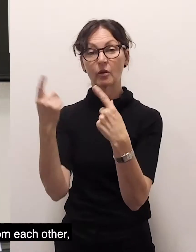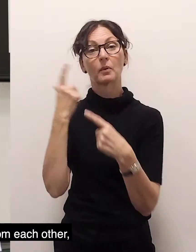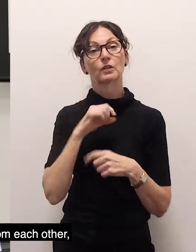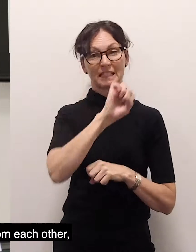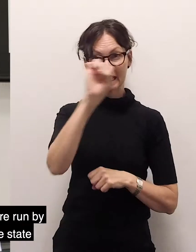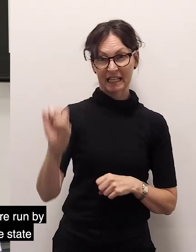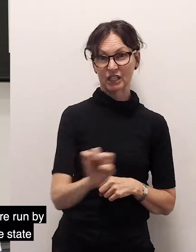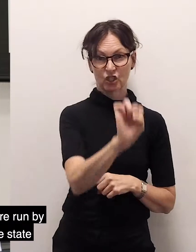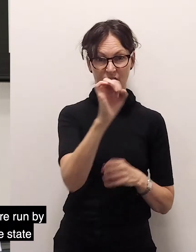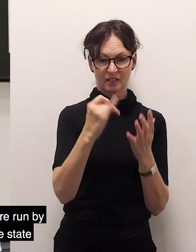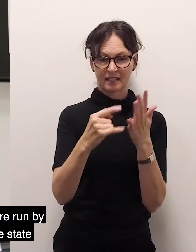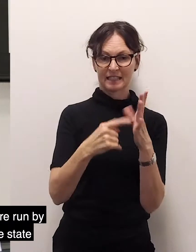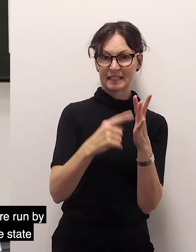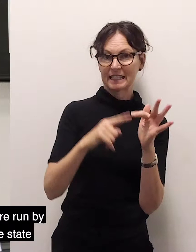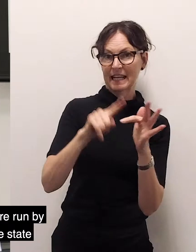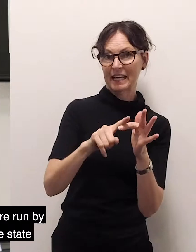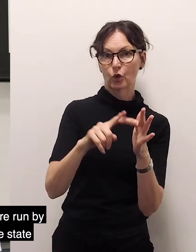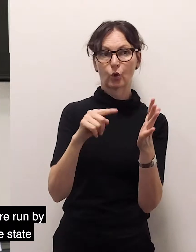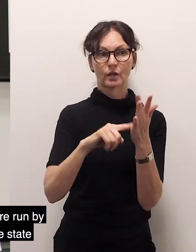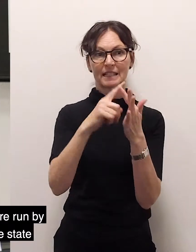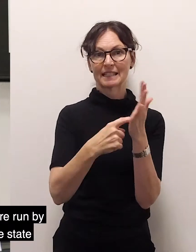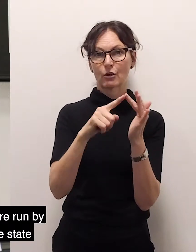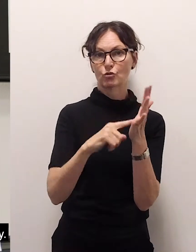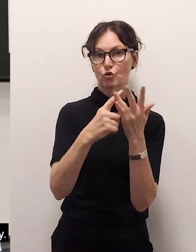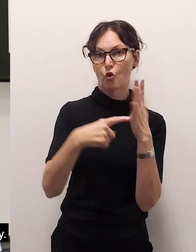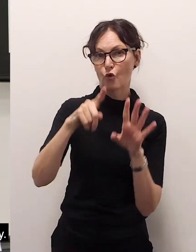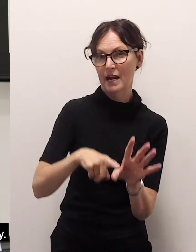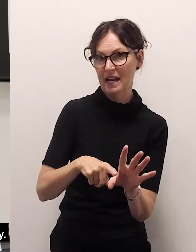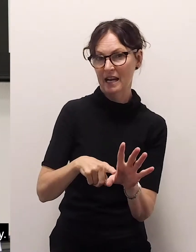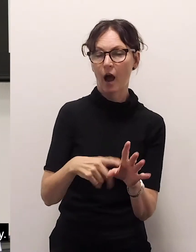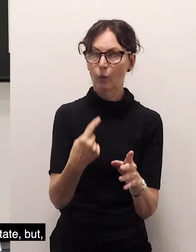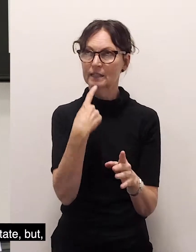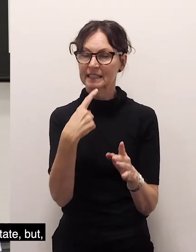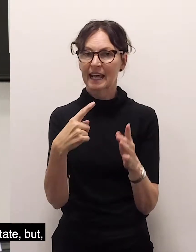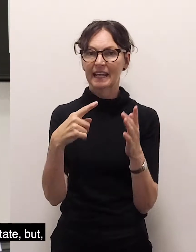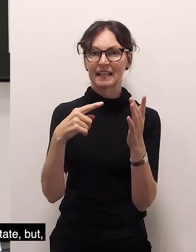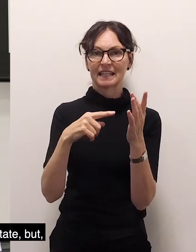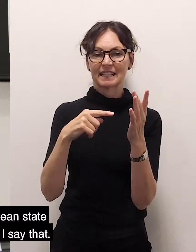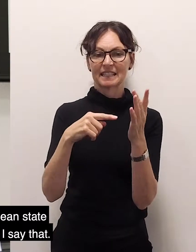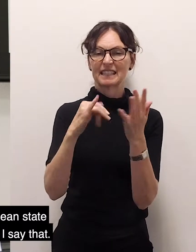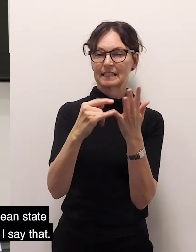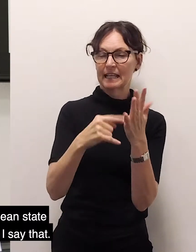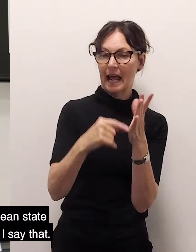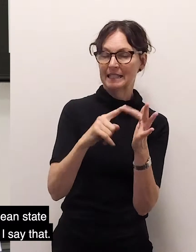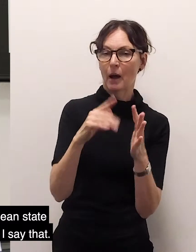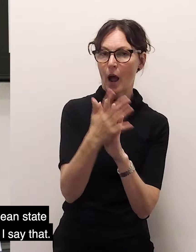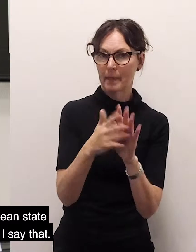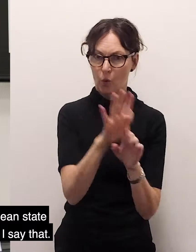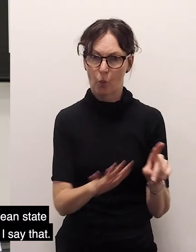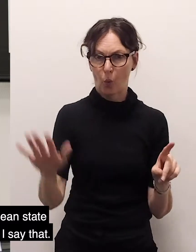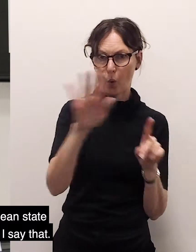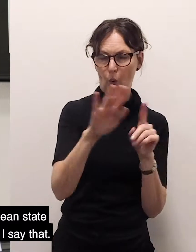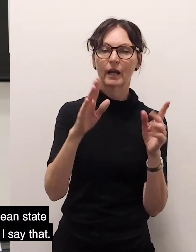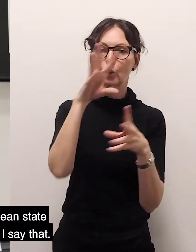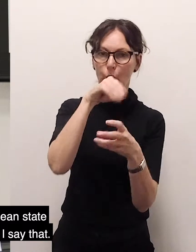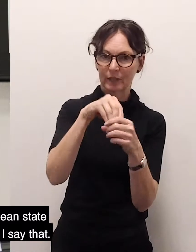different from each other because they were run by their respective state or territory. And I'll just say state, but you know that I mean state and